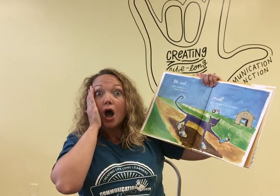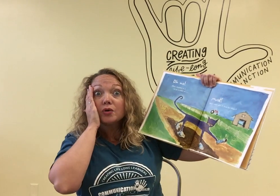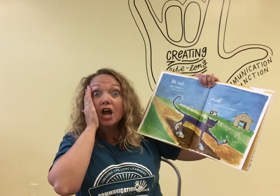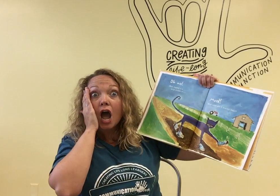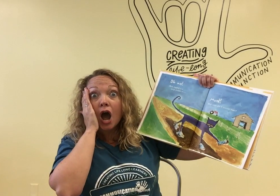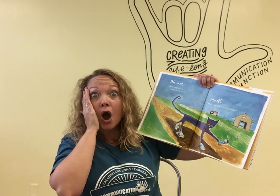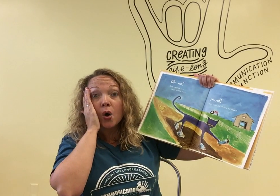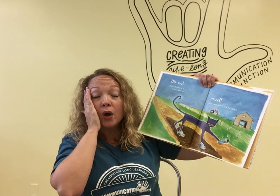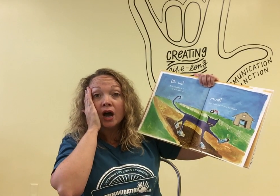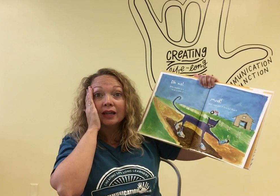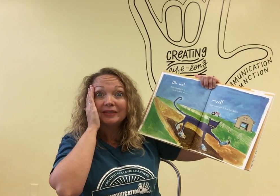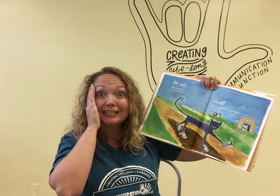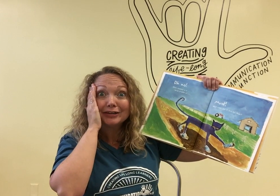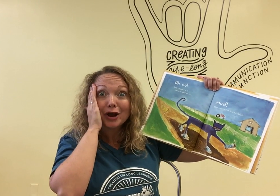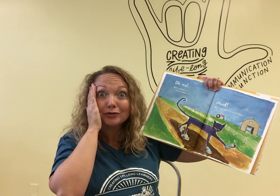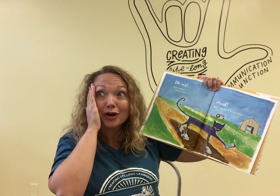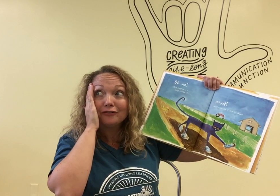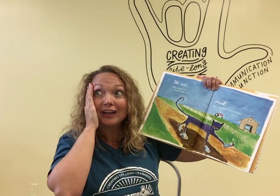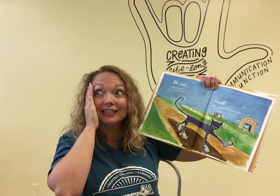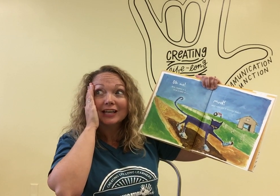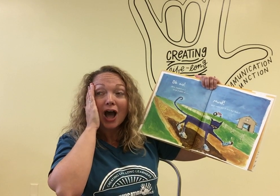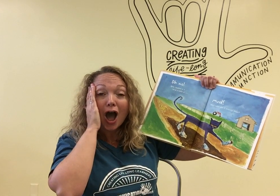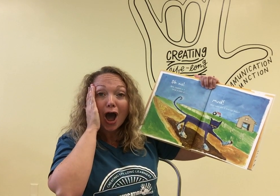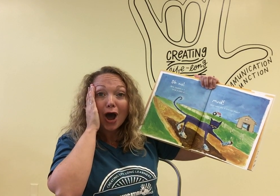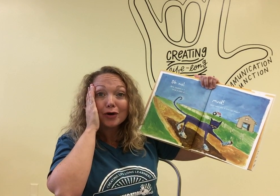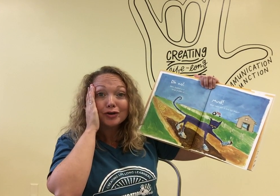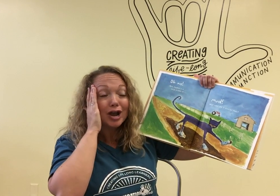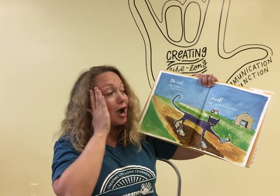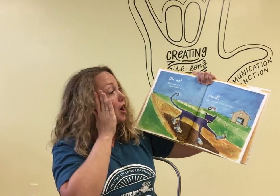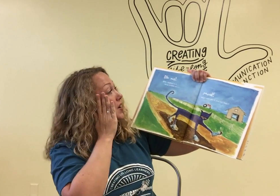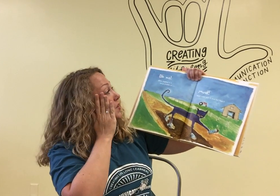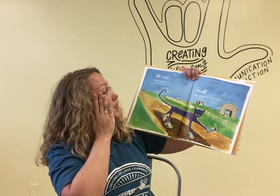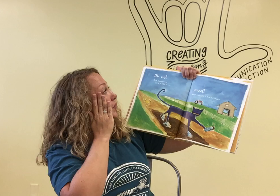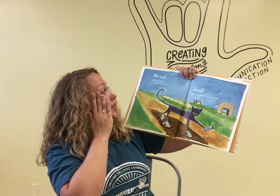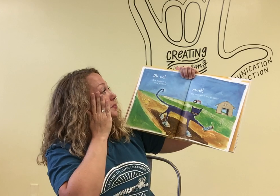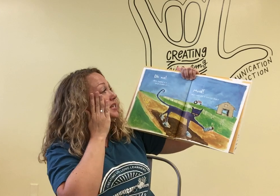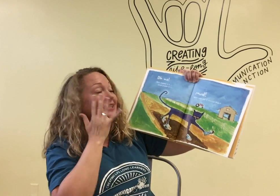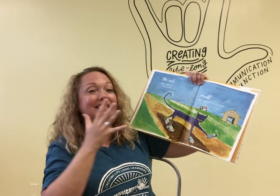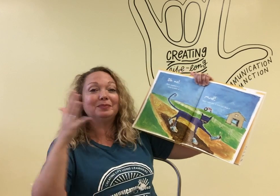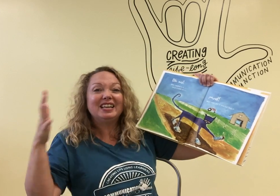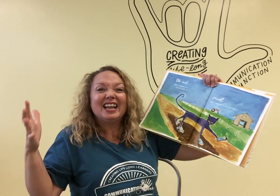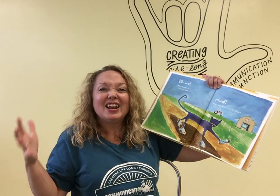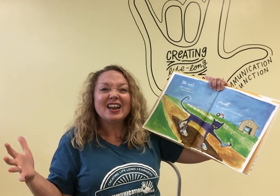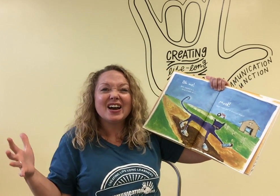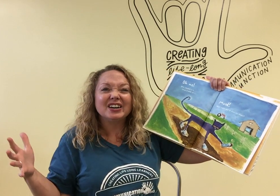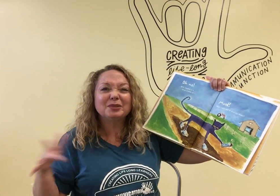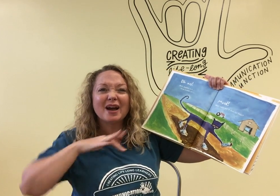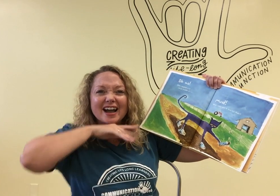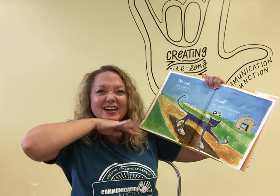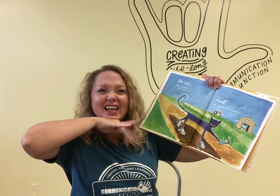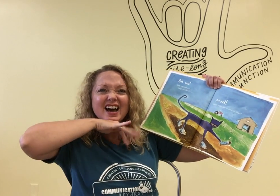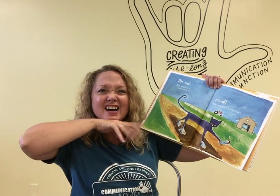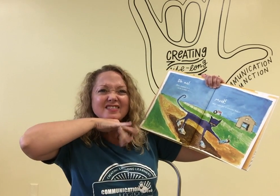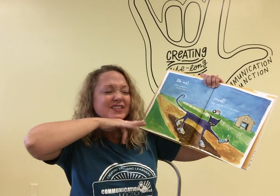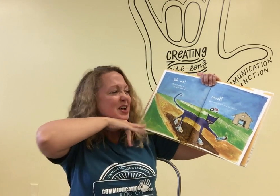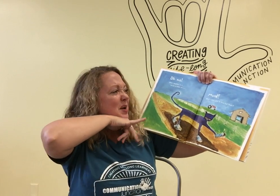Oh no! Let me see your oh no face. Oh no! Pete stepped in a large pile